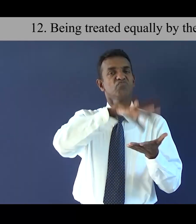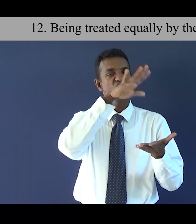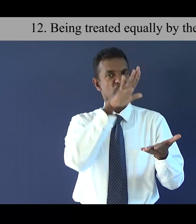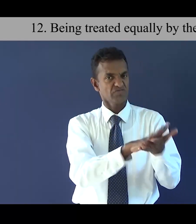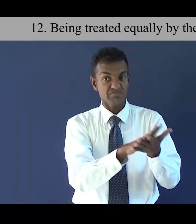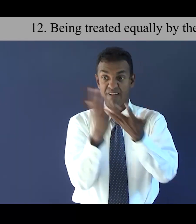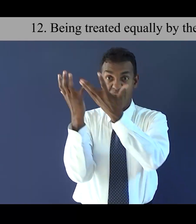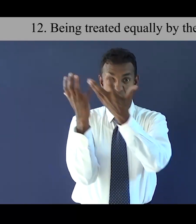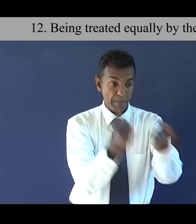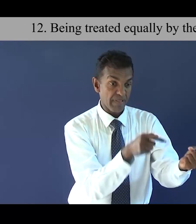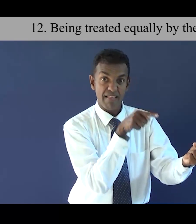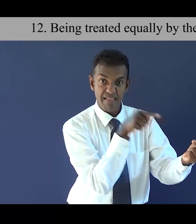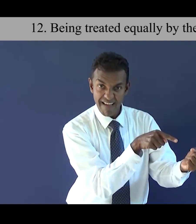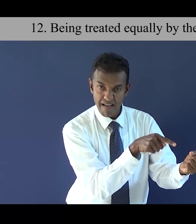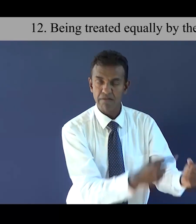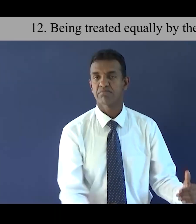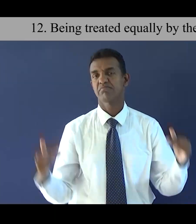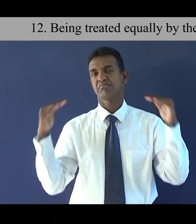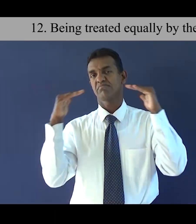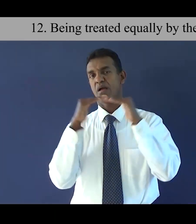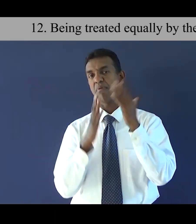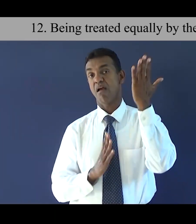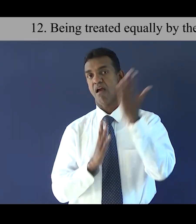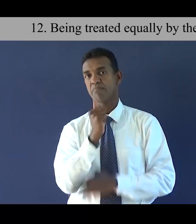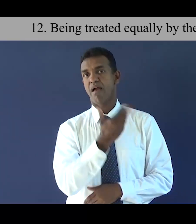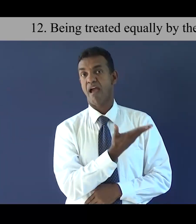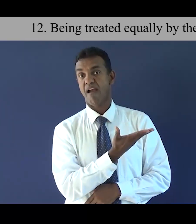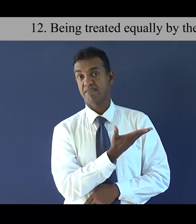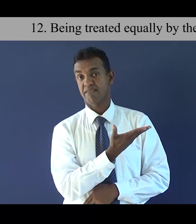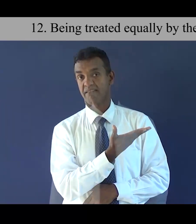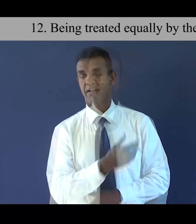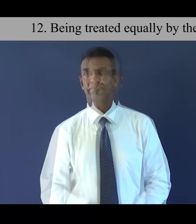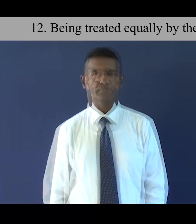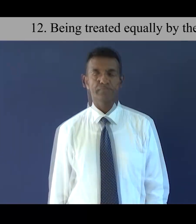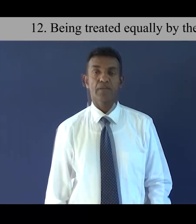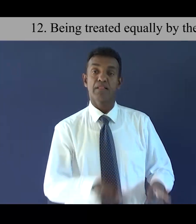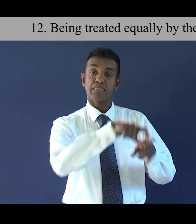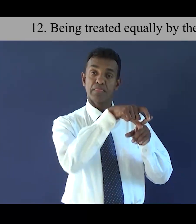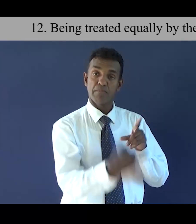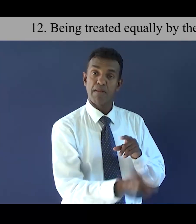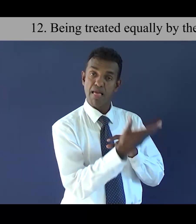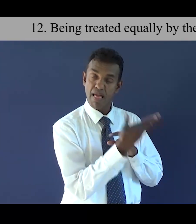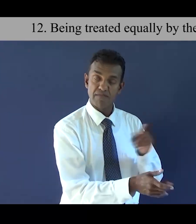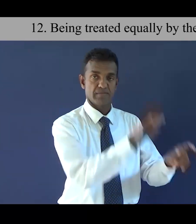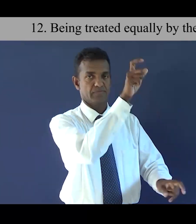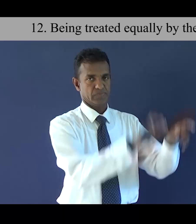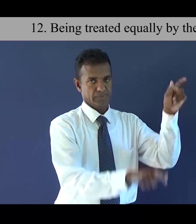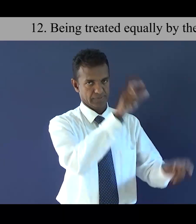Disabled people should have the proper support they need when making decisions.